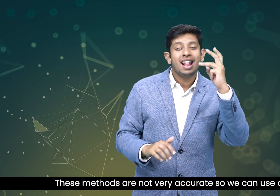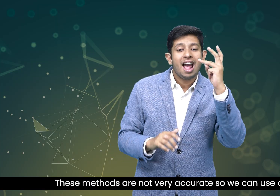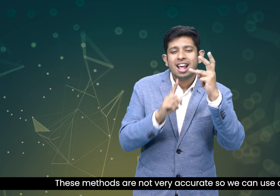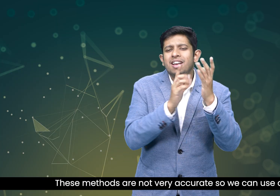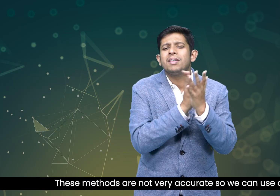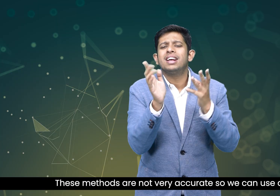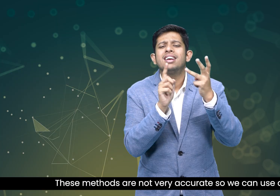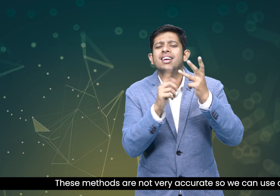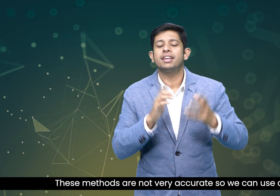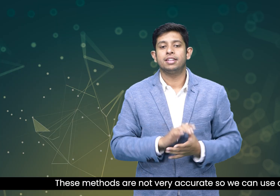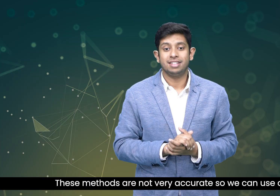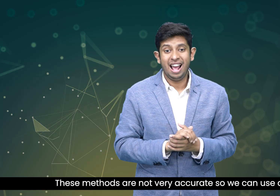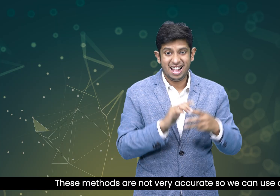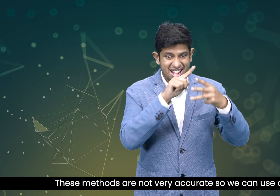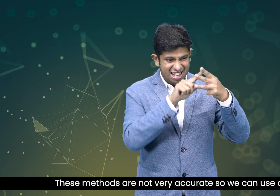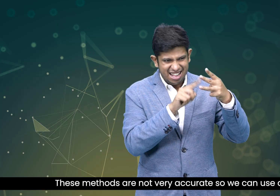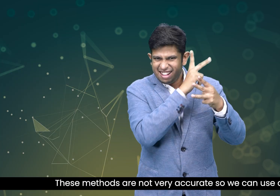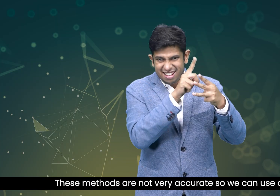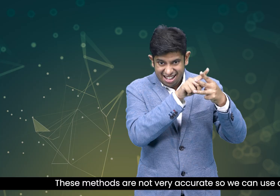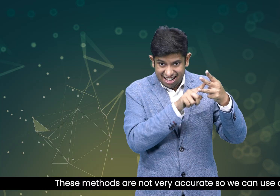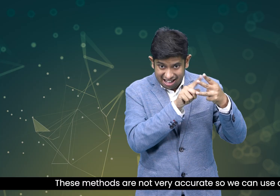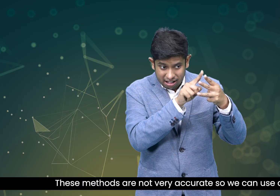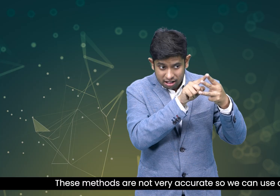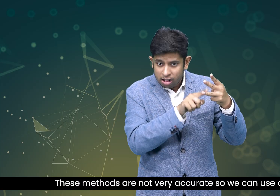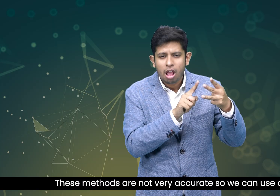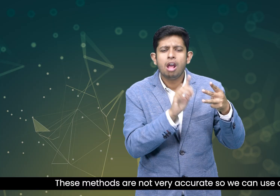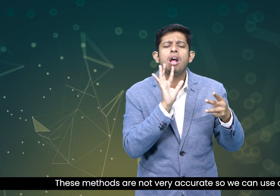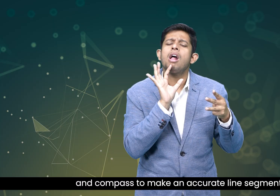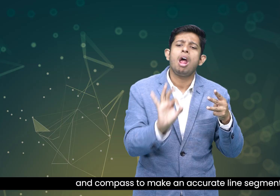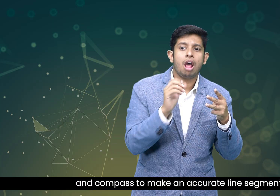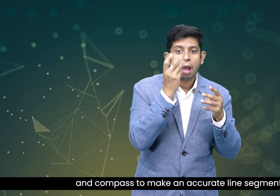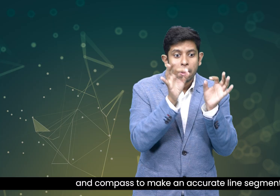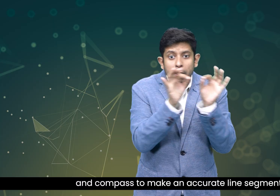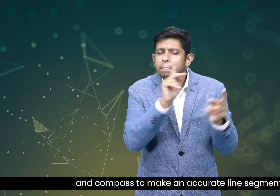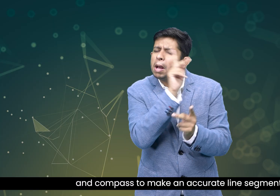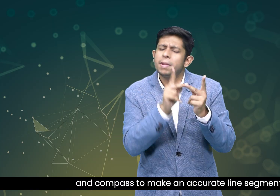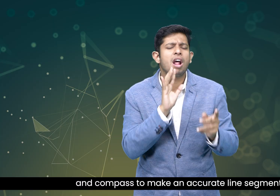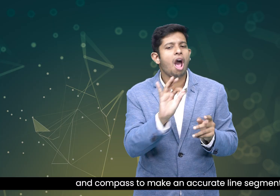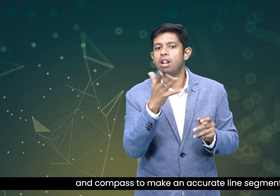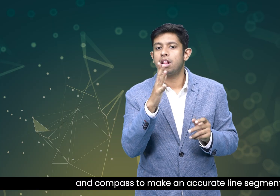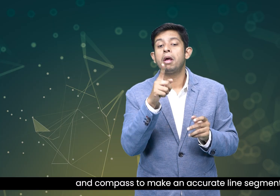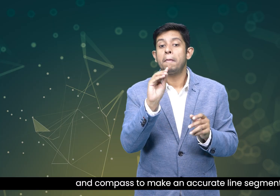These methods are not very accurate, so we can use a ruler and compass to make an accurate line